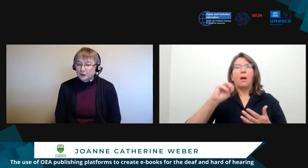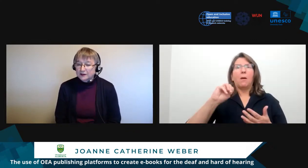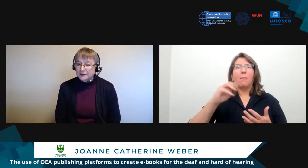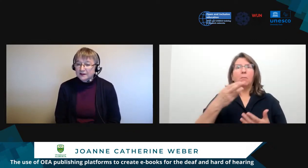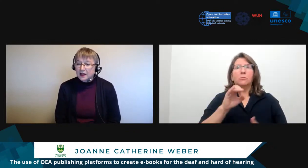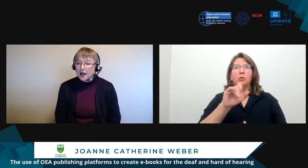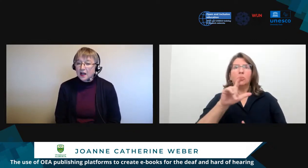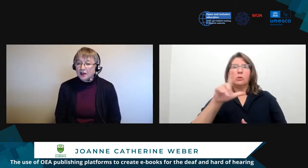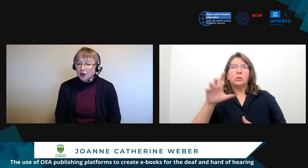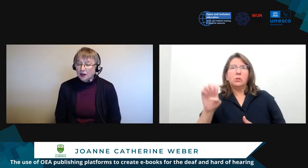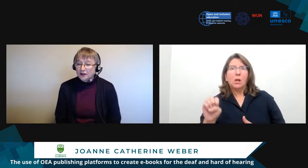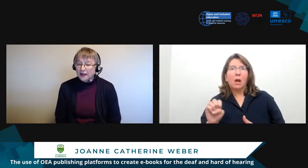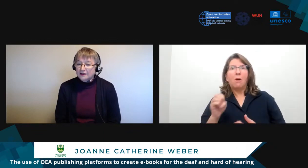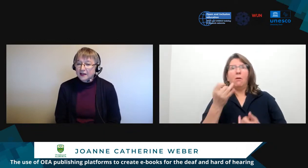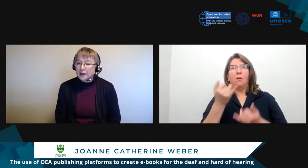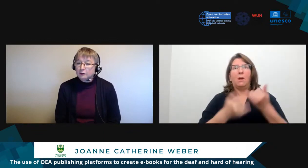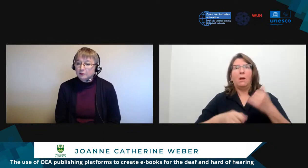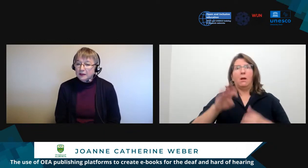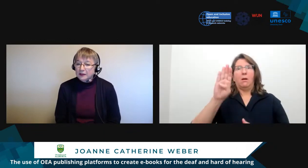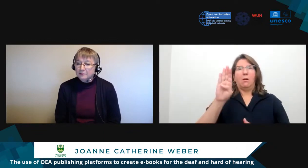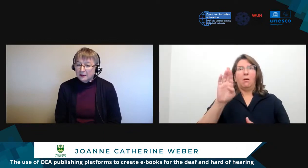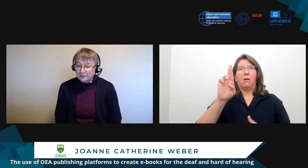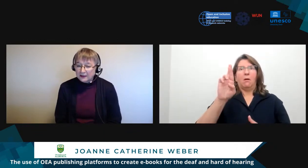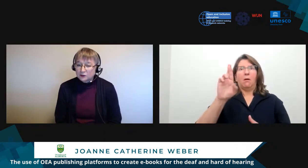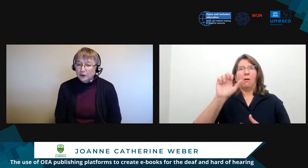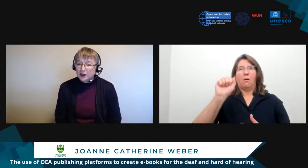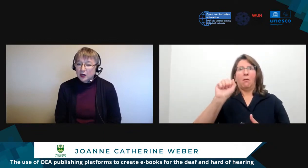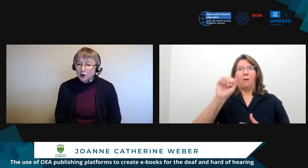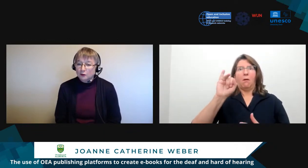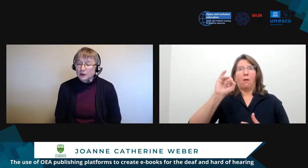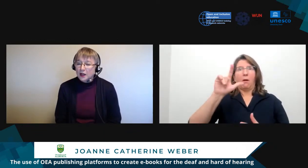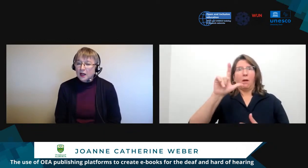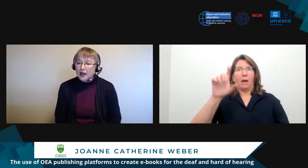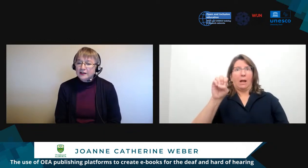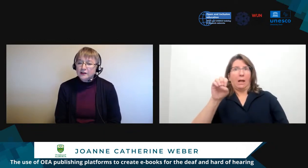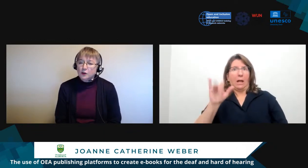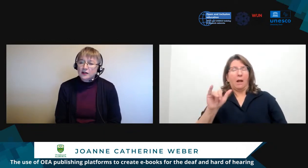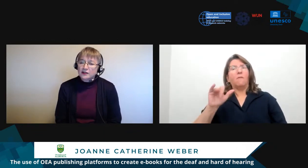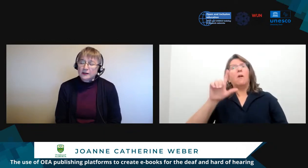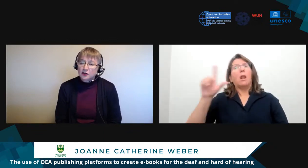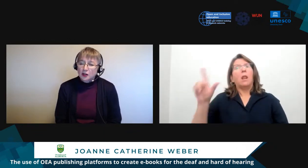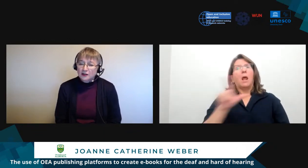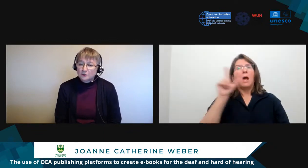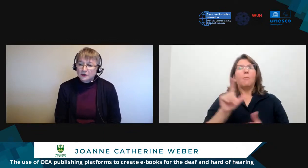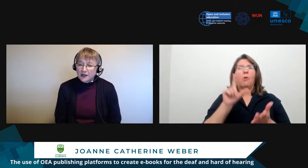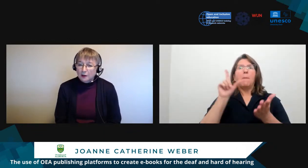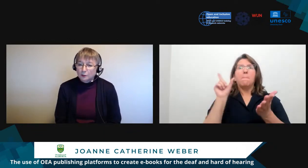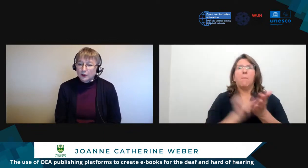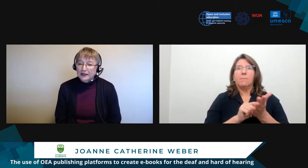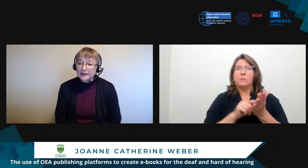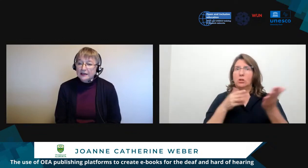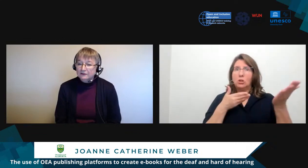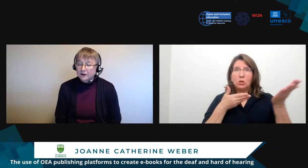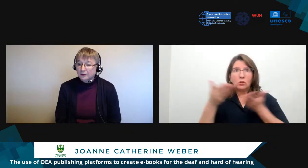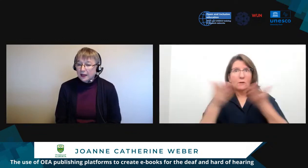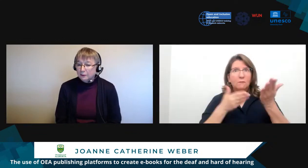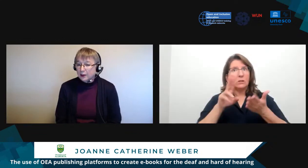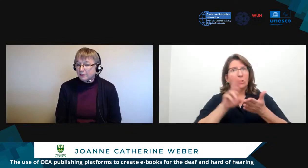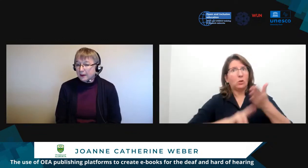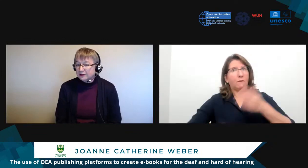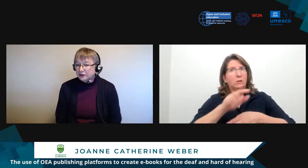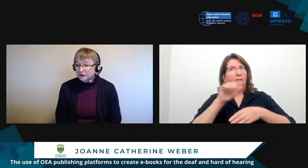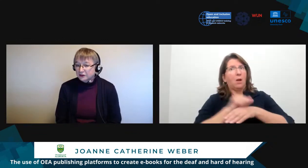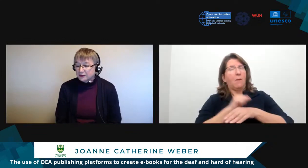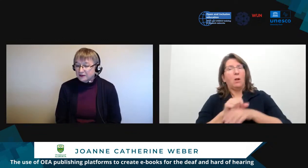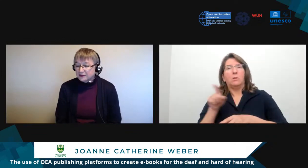access, PressBooks is, I thought that it would be the best way to go. I do want to acknowledge Michelle Braley from